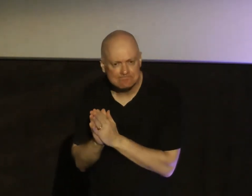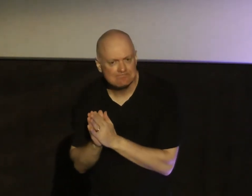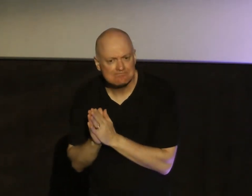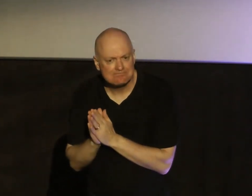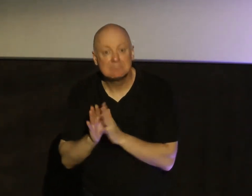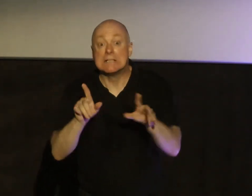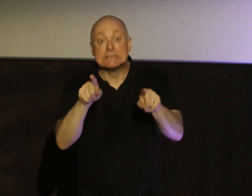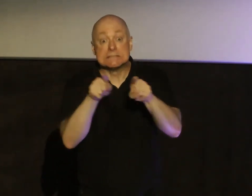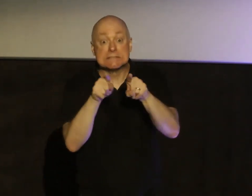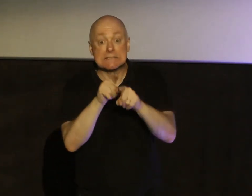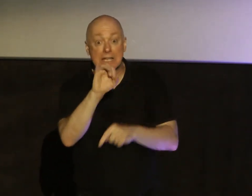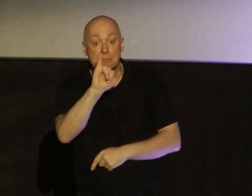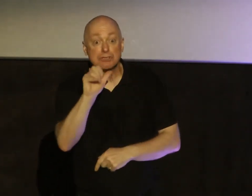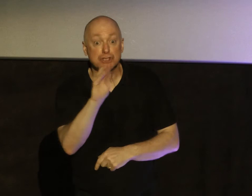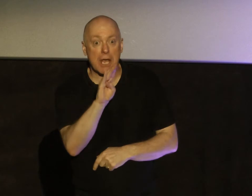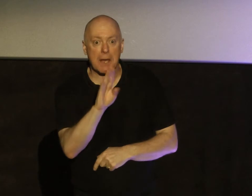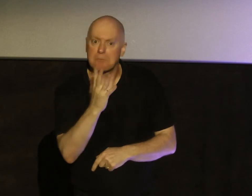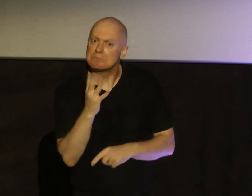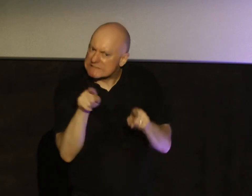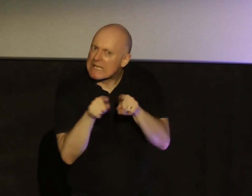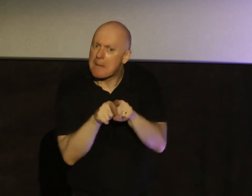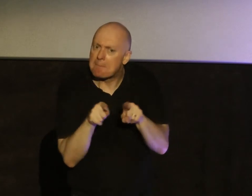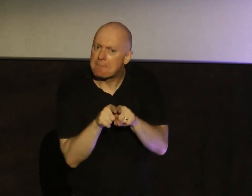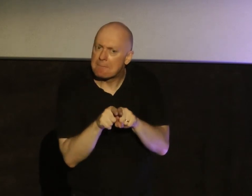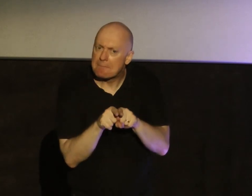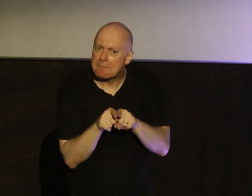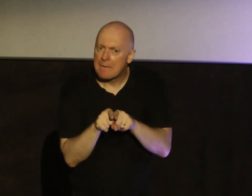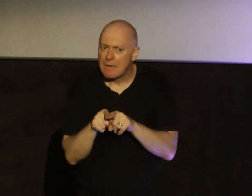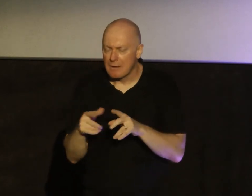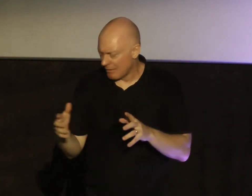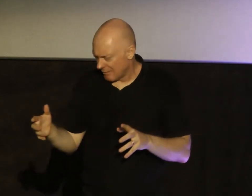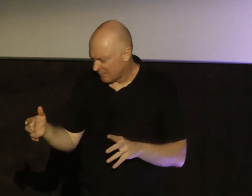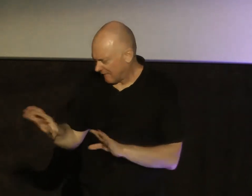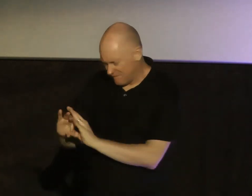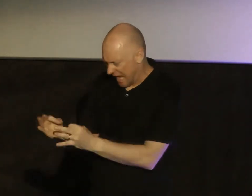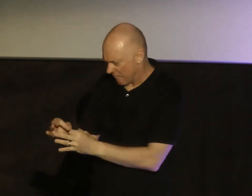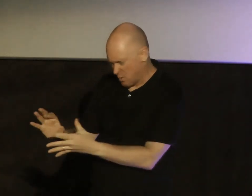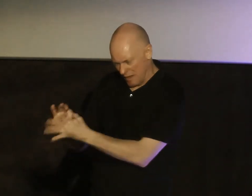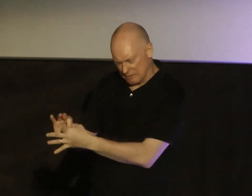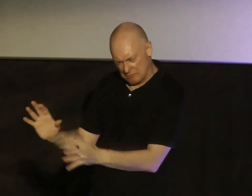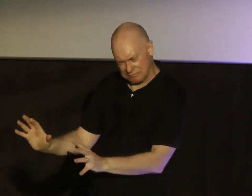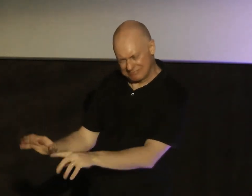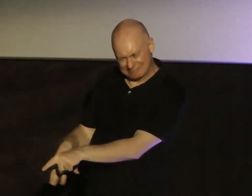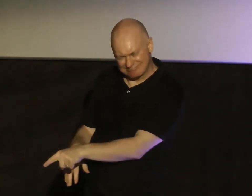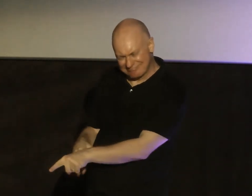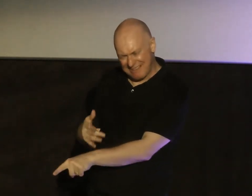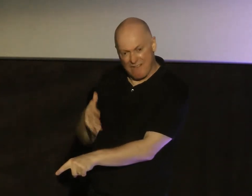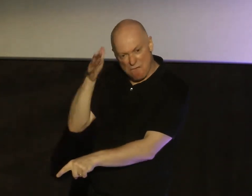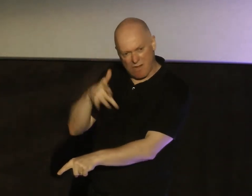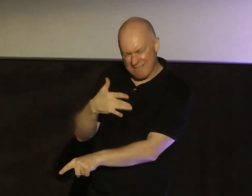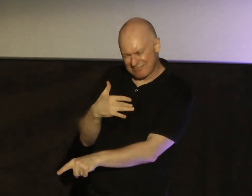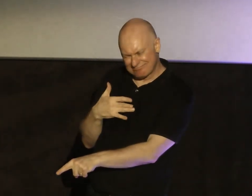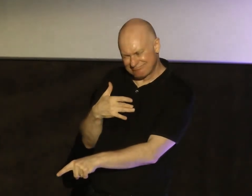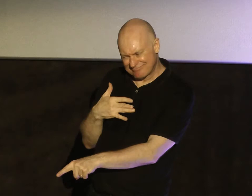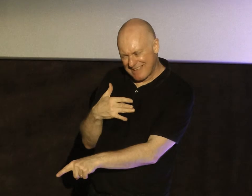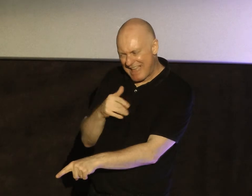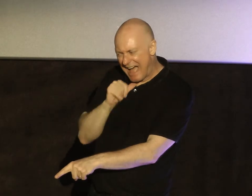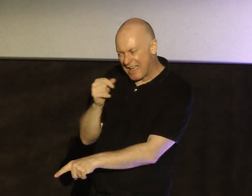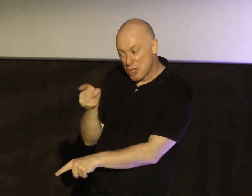what Jacob is doing with his sons. In the midst of the messiness of their family, they've proven that they can't take care of their younger brother, Joseph.